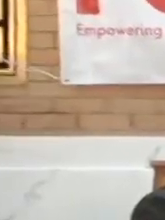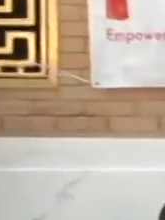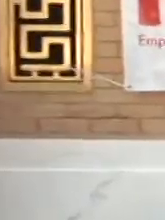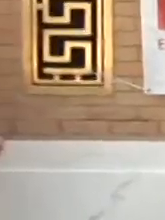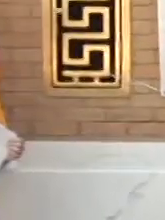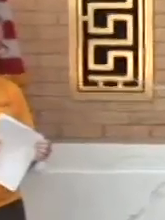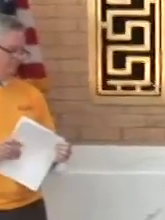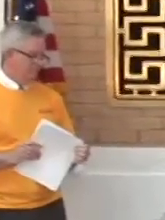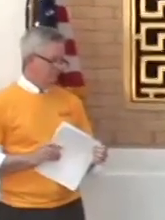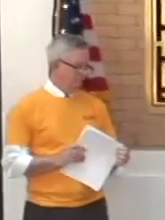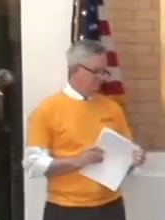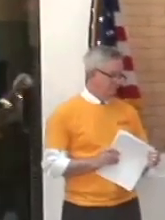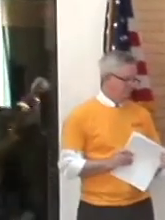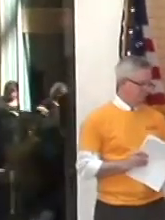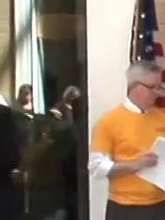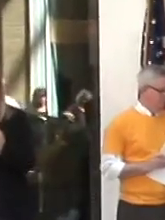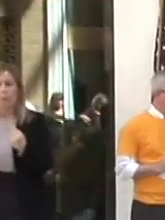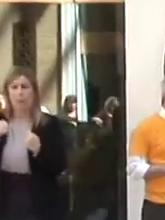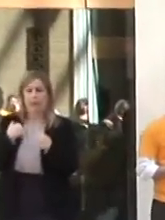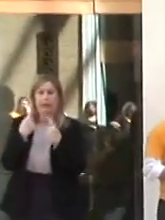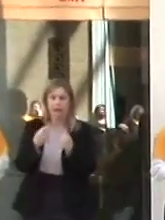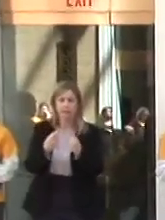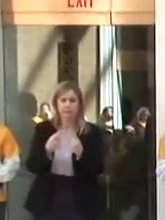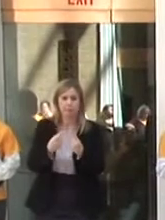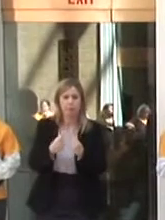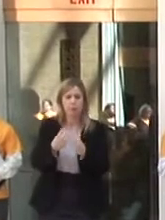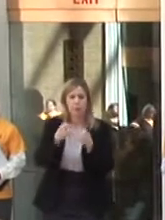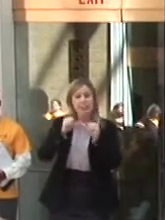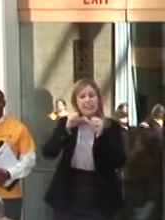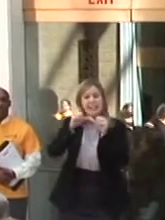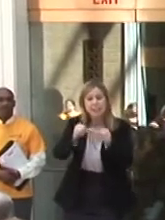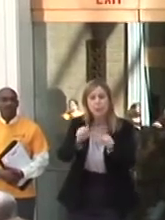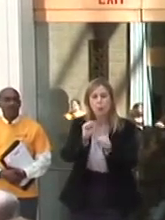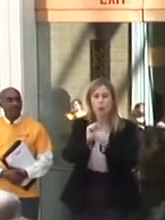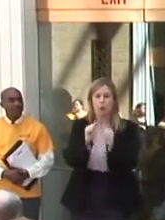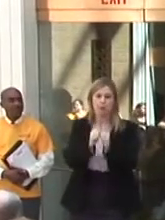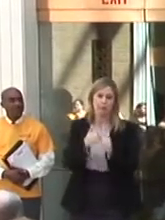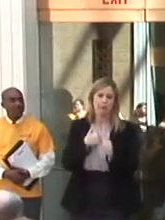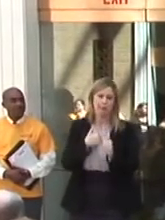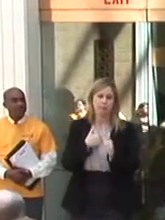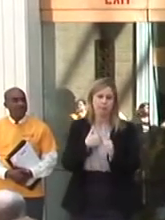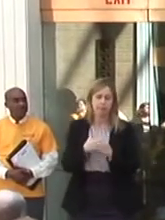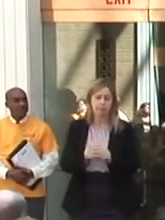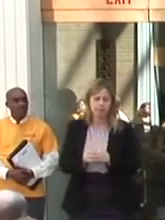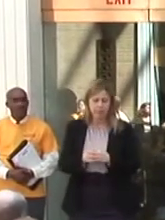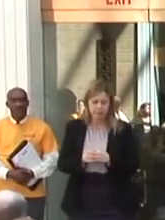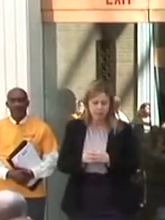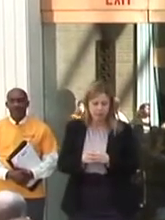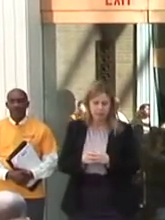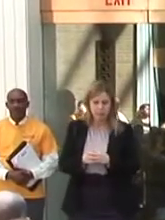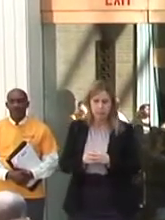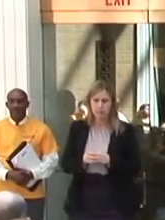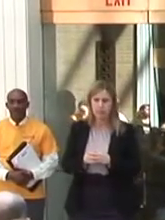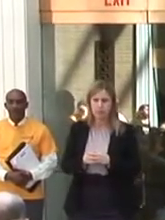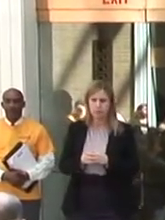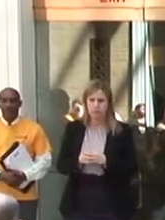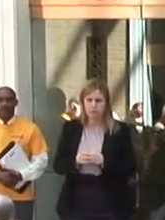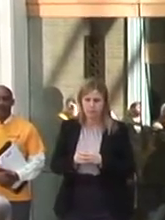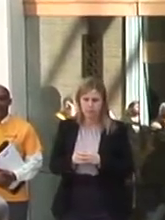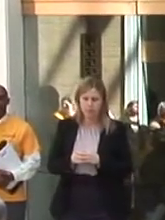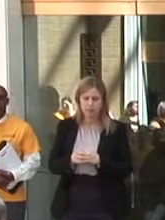staff learn what is needed and continue to work with me. I am the one who finds